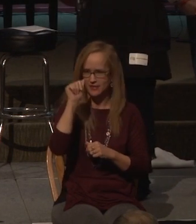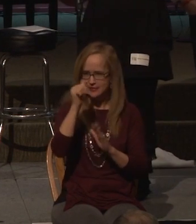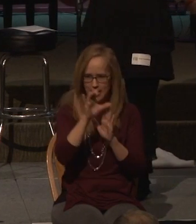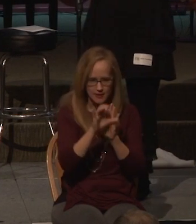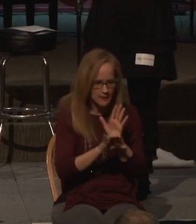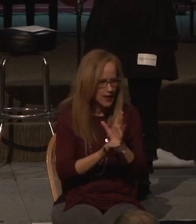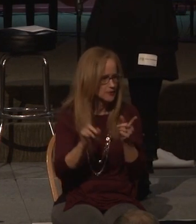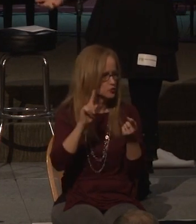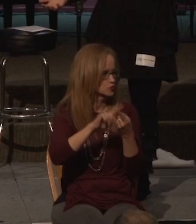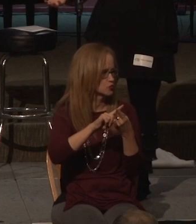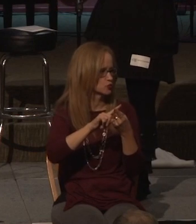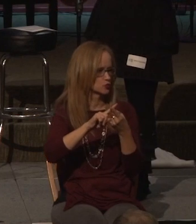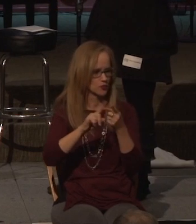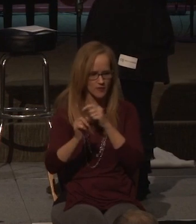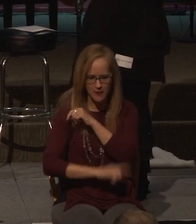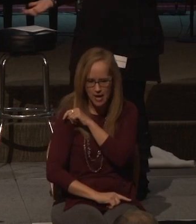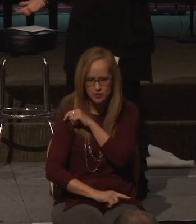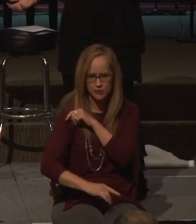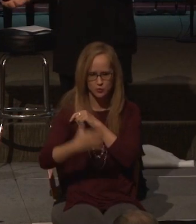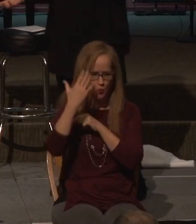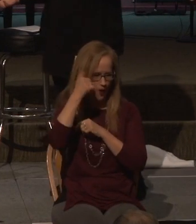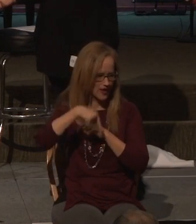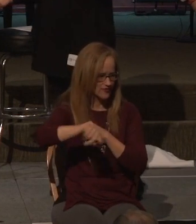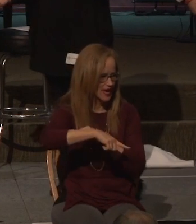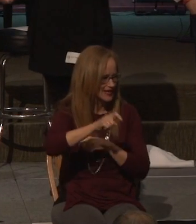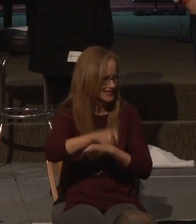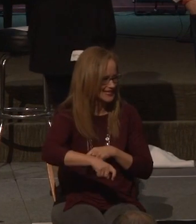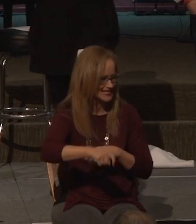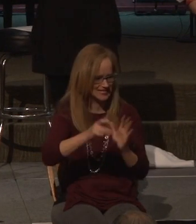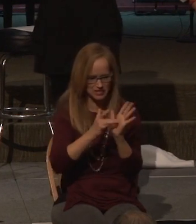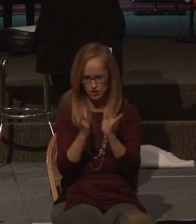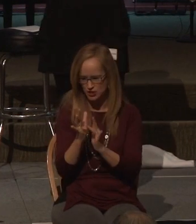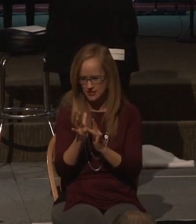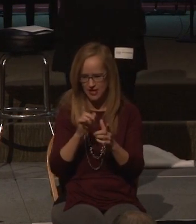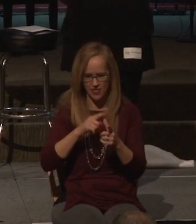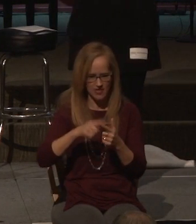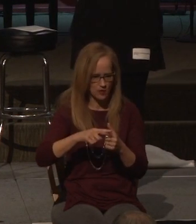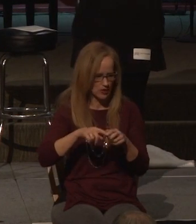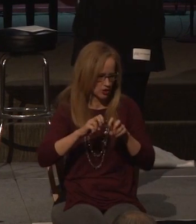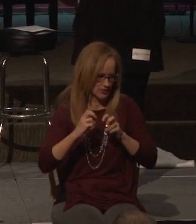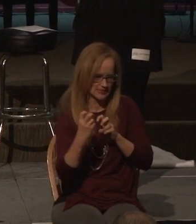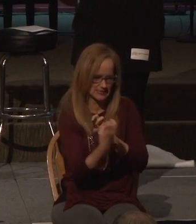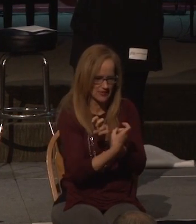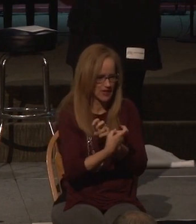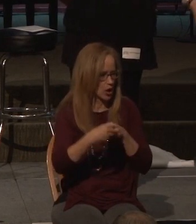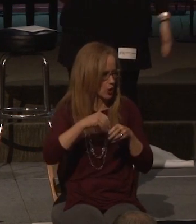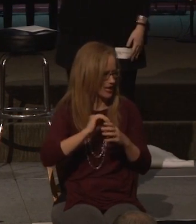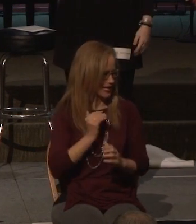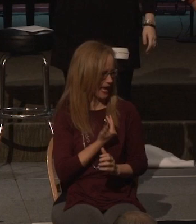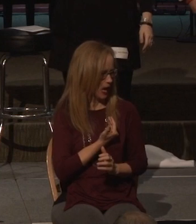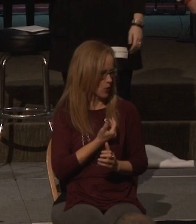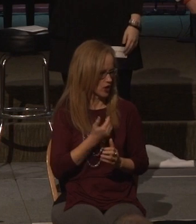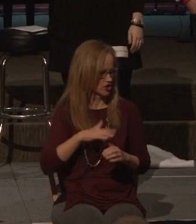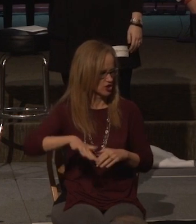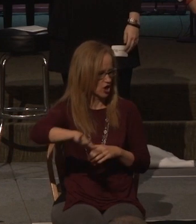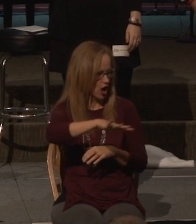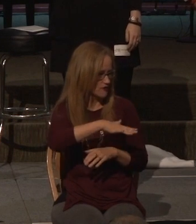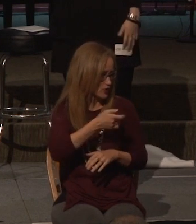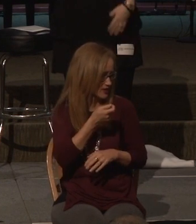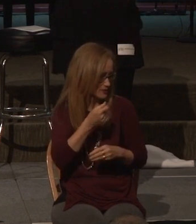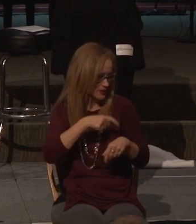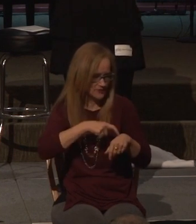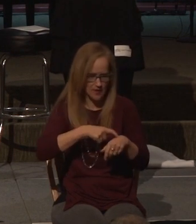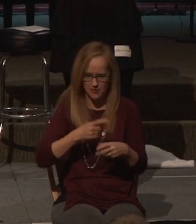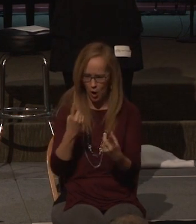Commandments to the punishment to why we need Jesus. And then we just sit there in our yard for a little bit of time, and they're